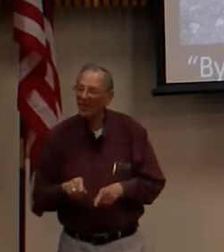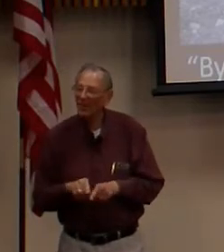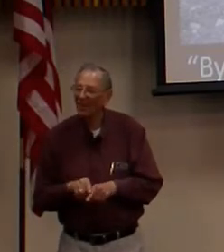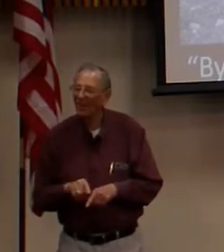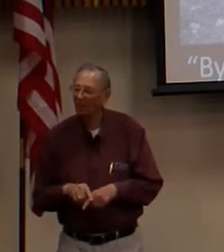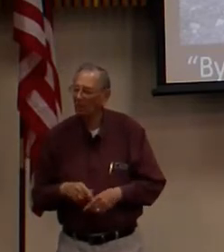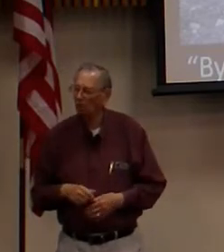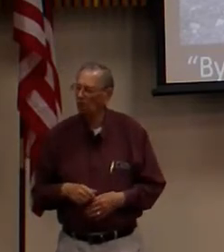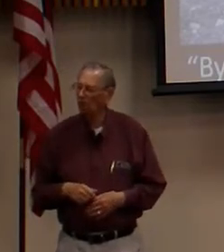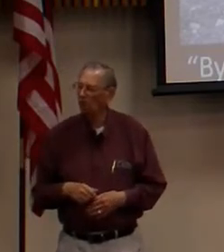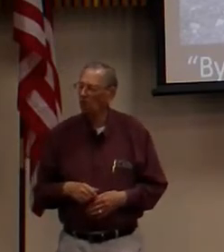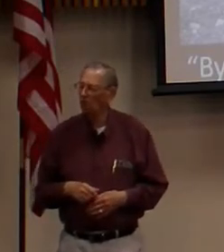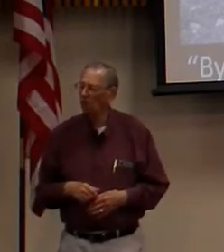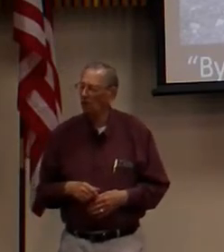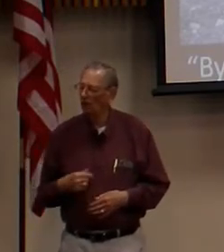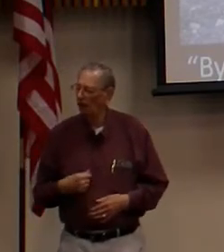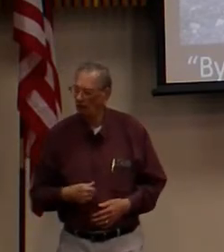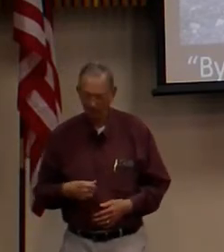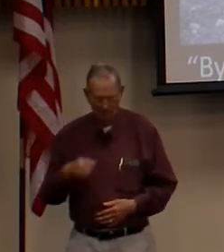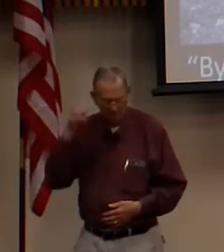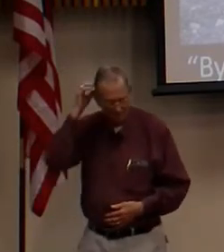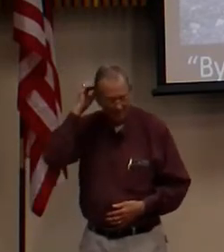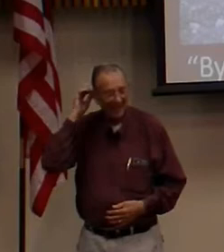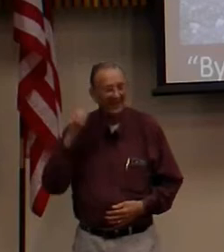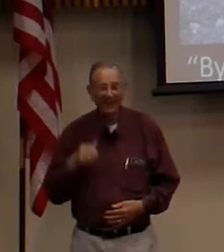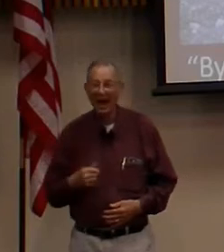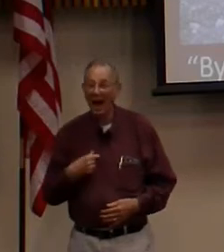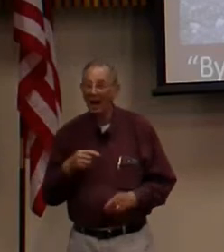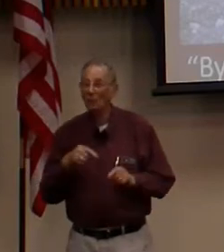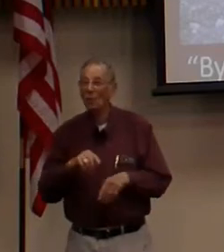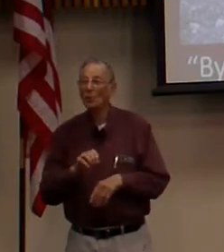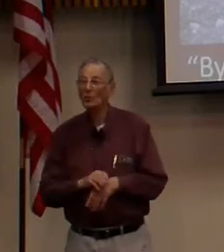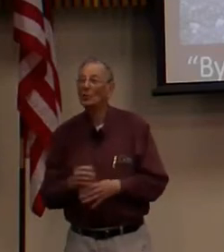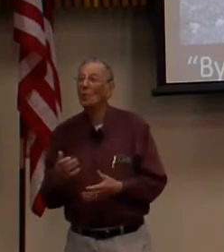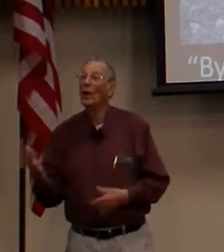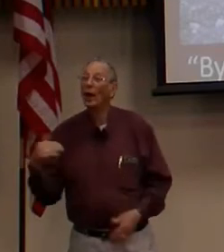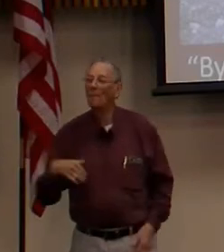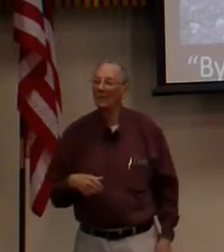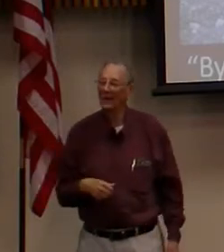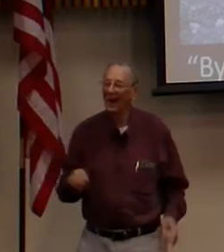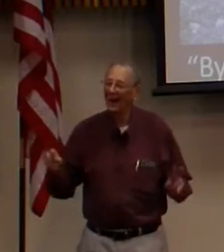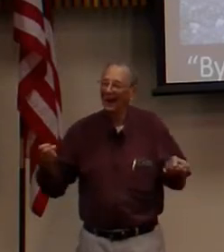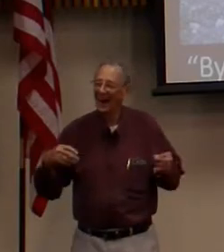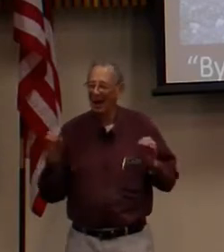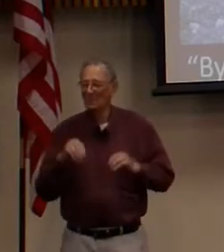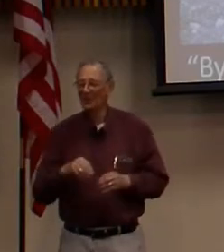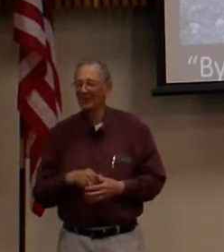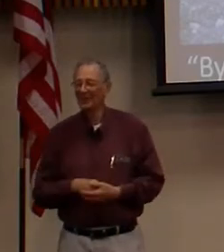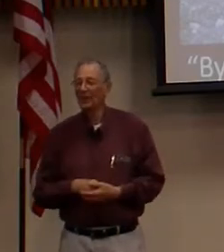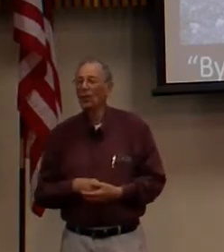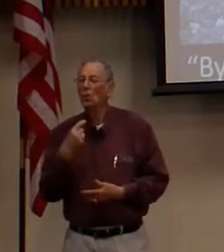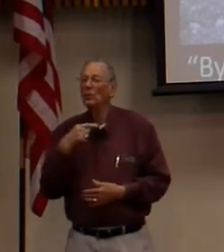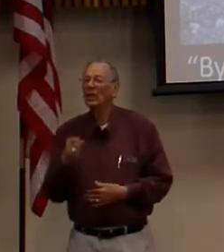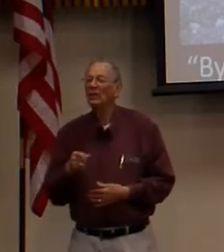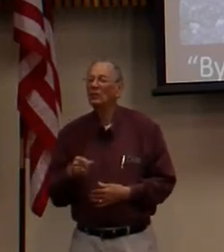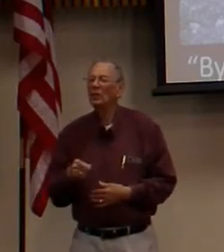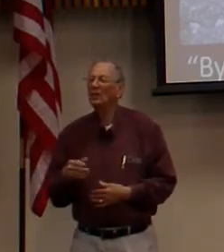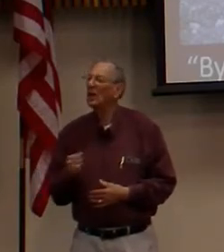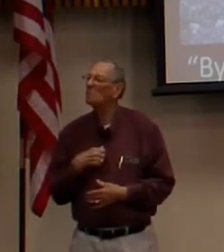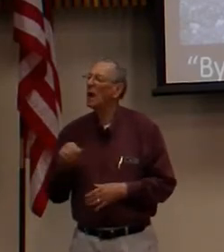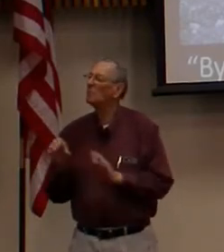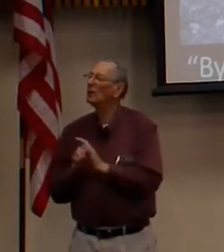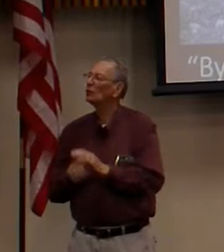and so I kind of put these captions on here. I'm going to church. Want to come? And by the way, who told you you could take my